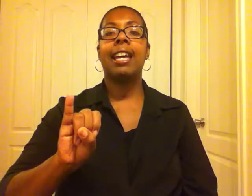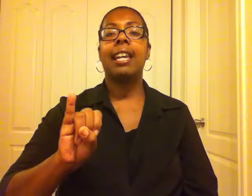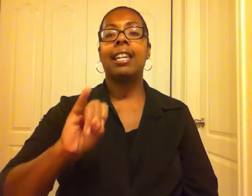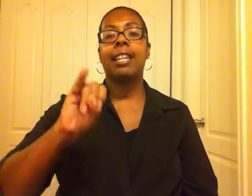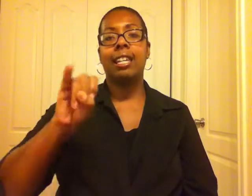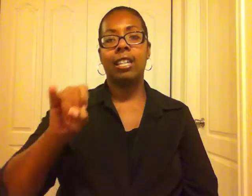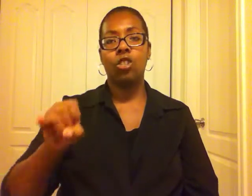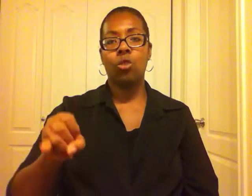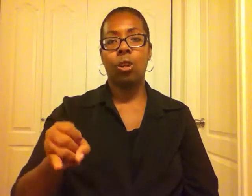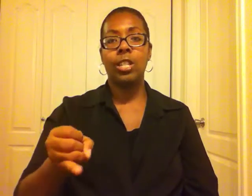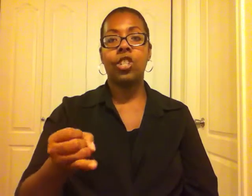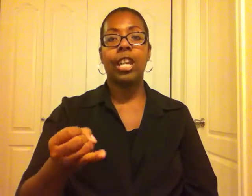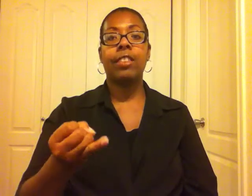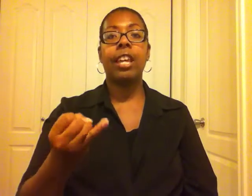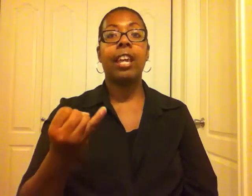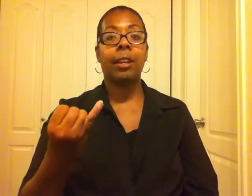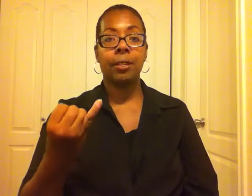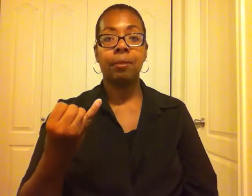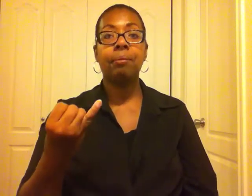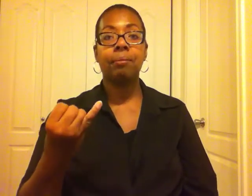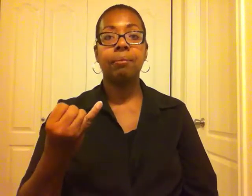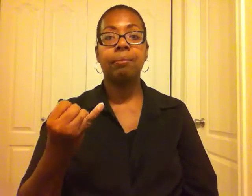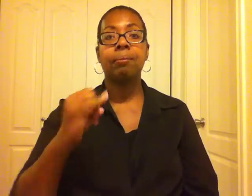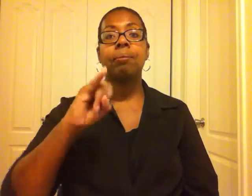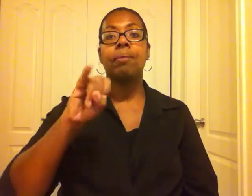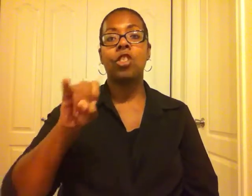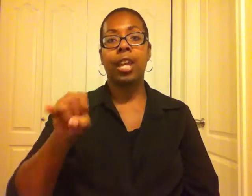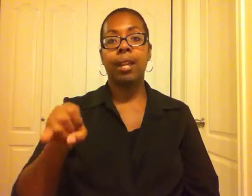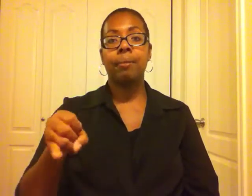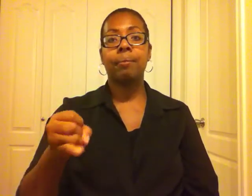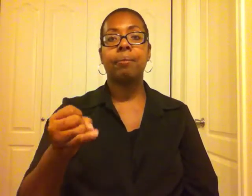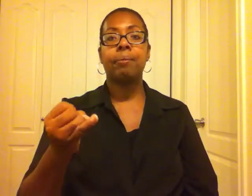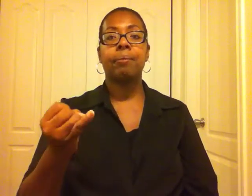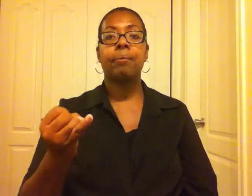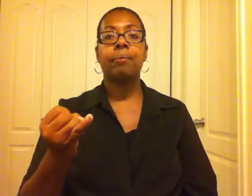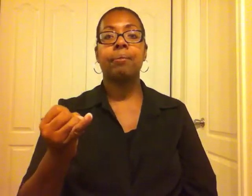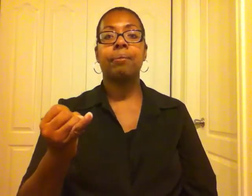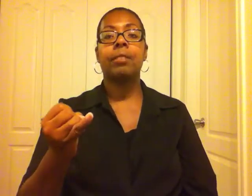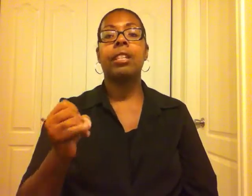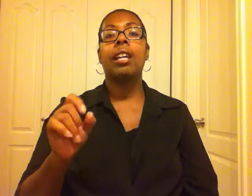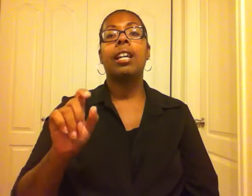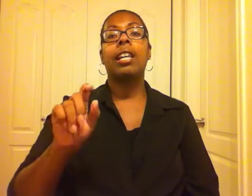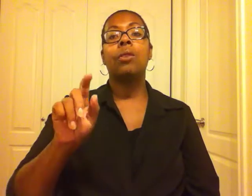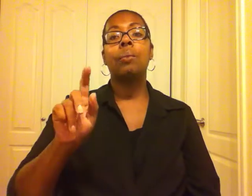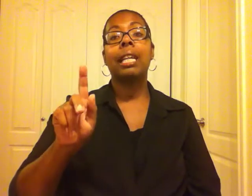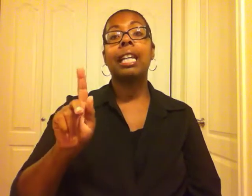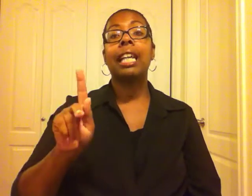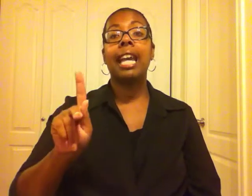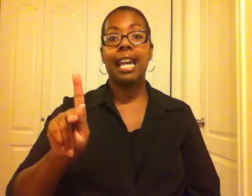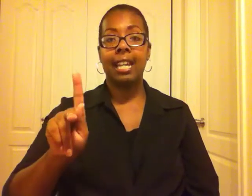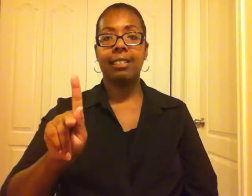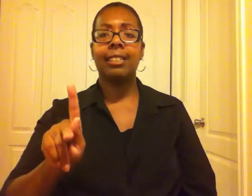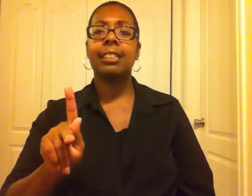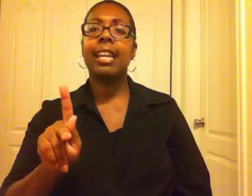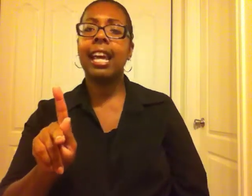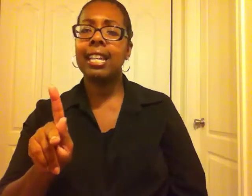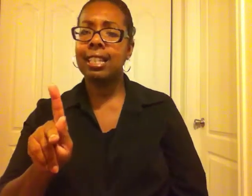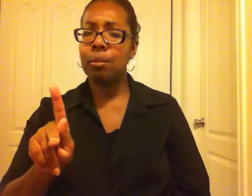And draw a J in the air, J. And then we make a K. K can be